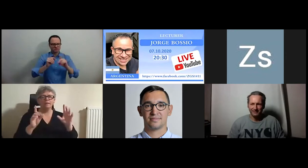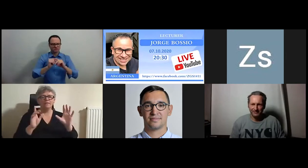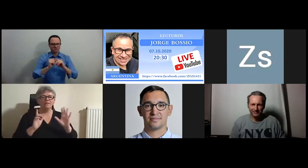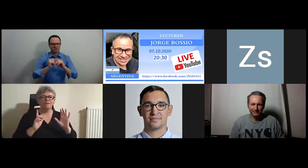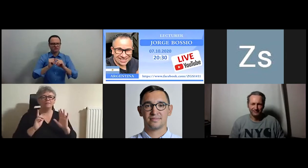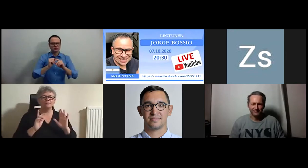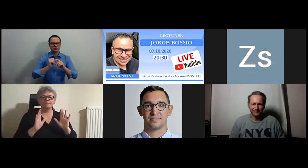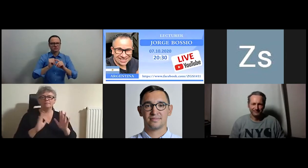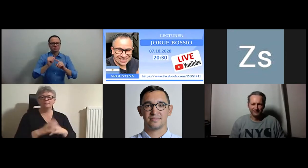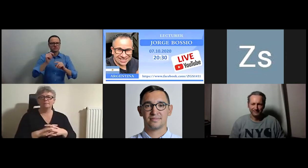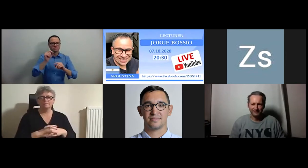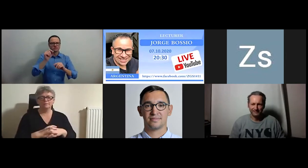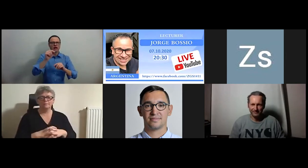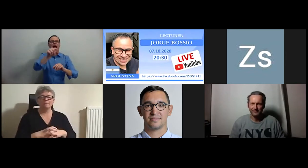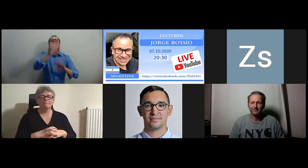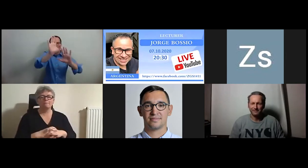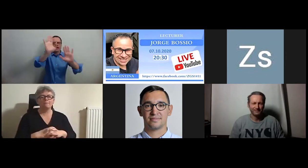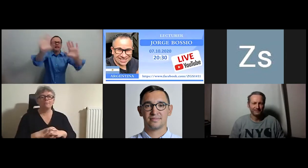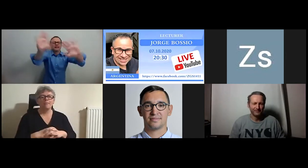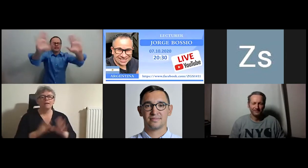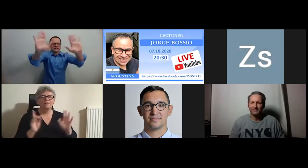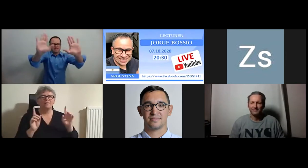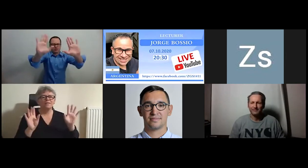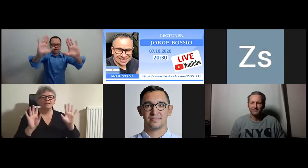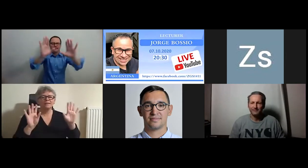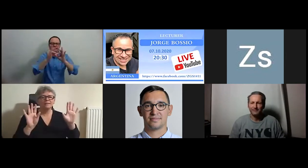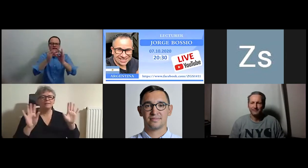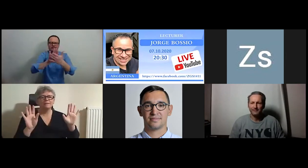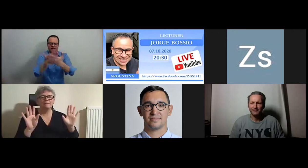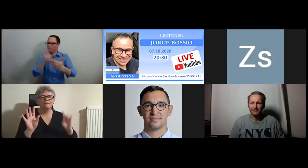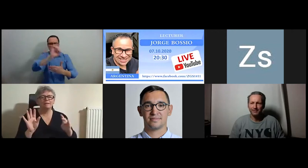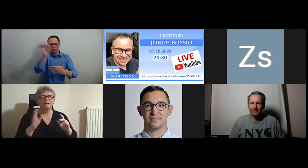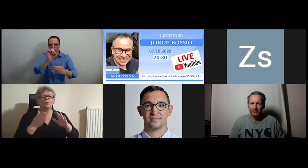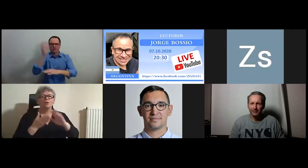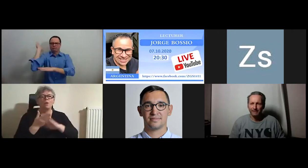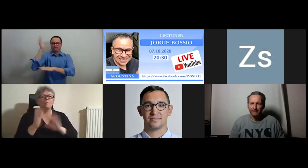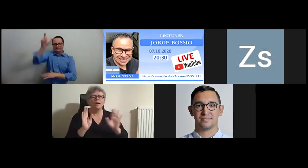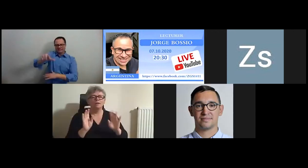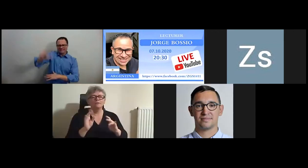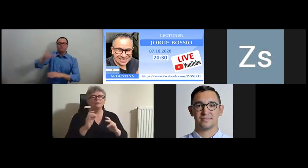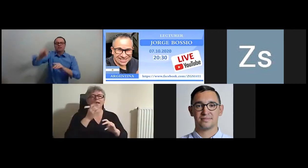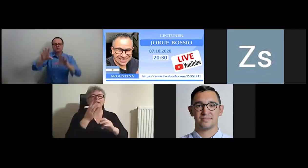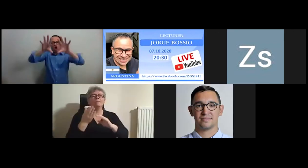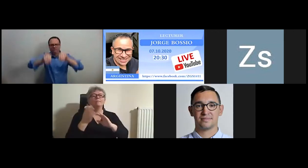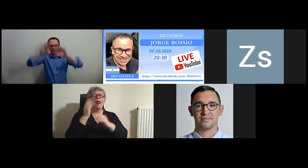Can all the interpreters turn off their cameras? No. Sorry, I misunderstood my tech team.